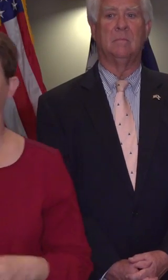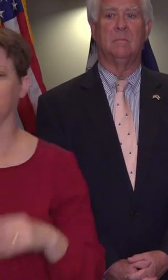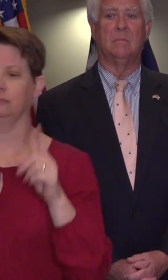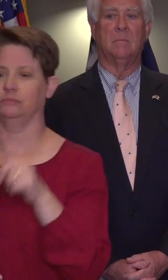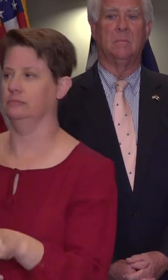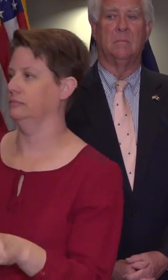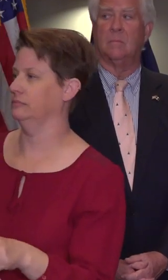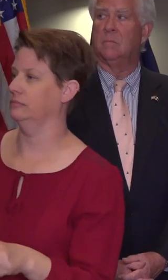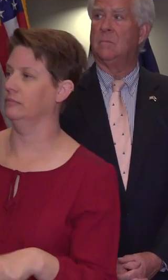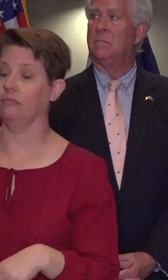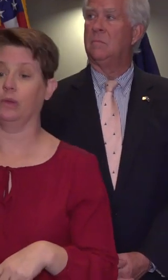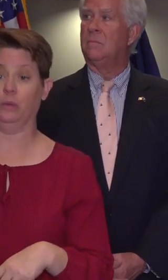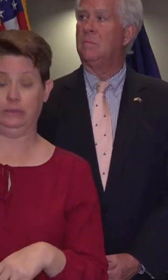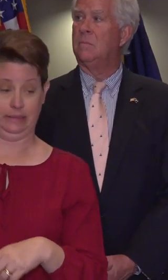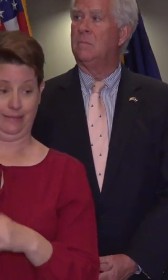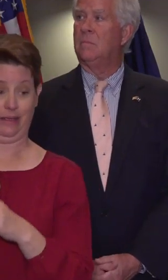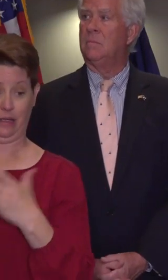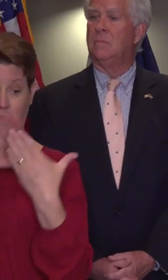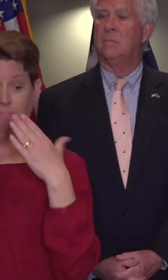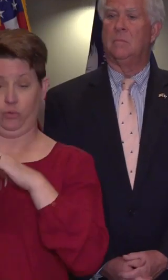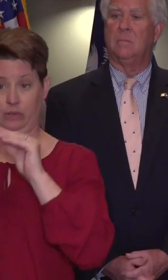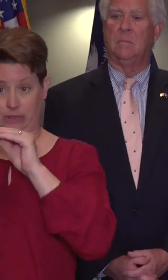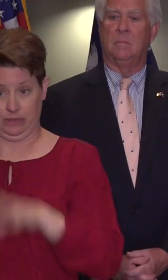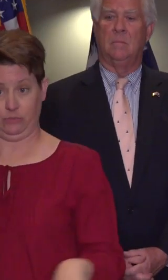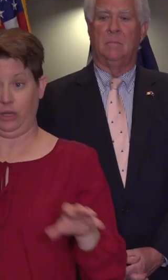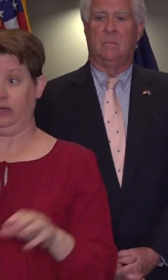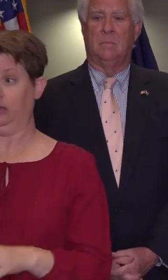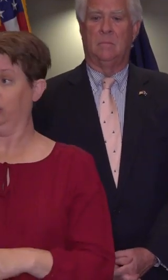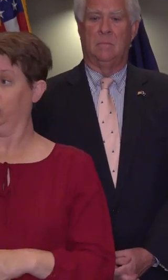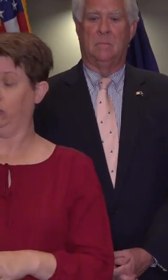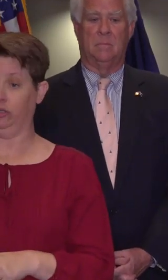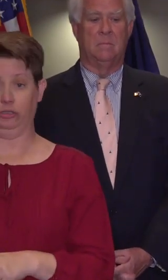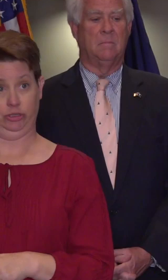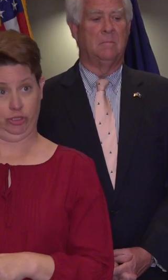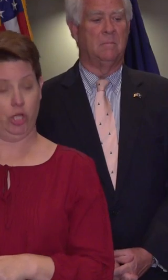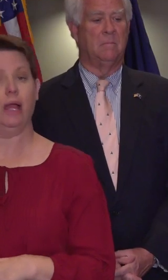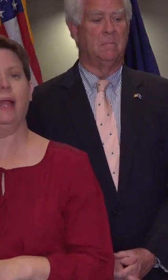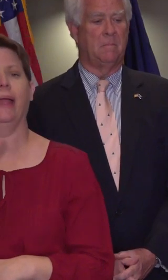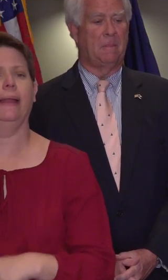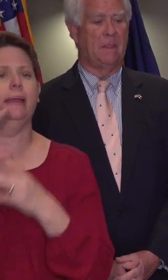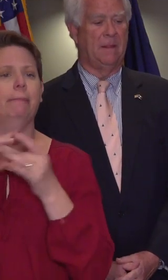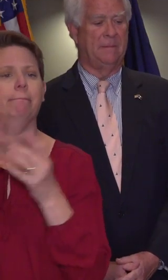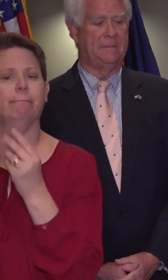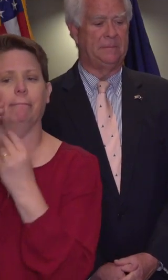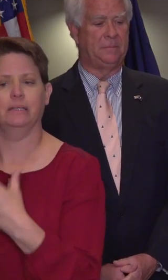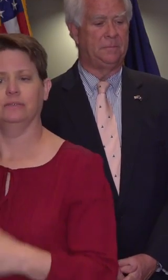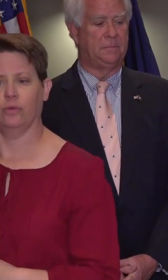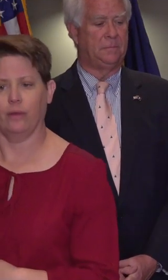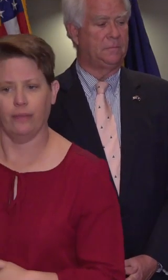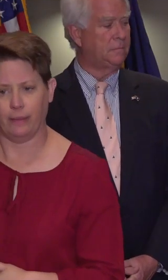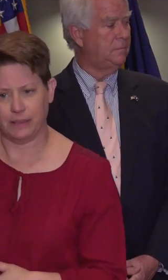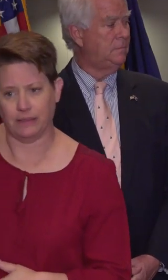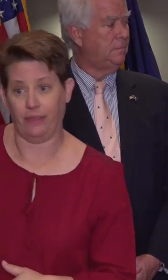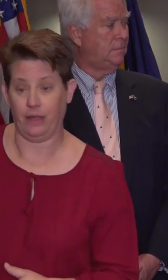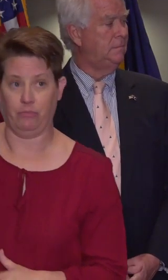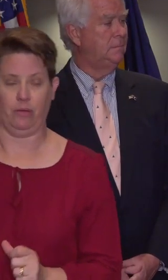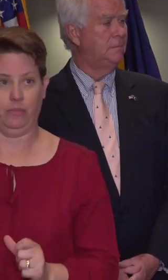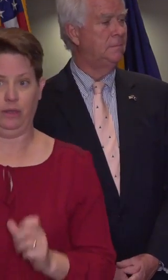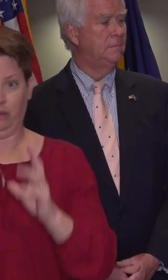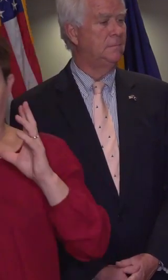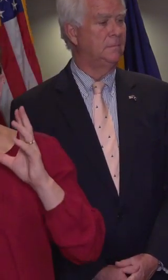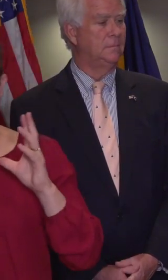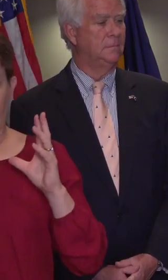there is community spread in Kershaw County, any particular message to the people there, and you know, because they're probably on heightened